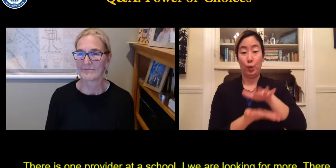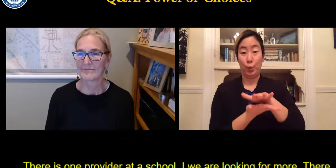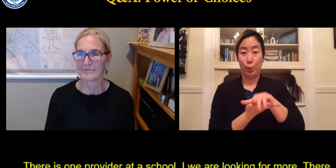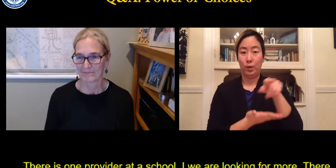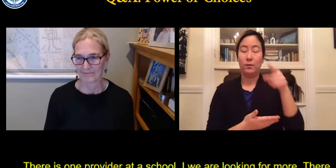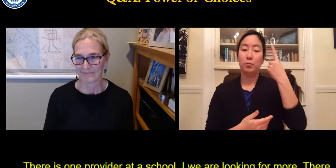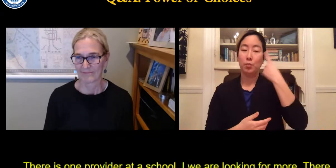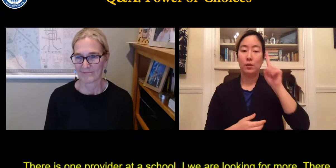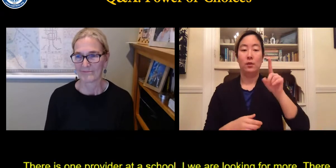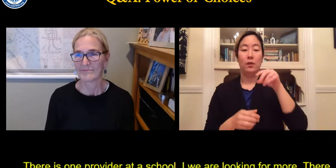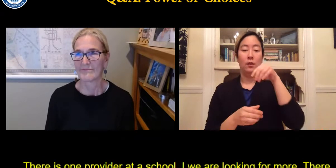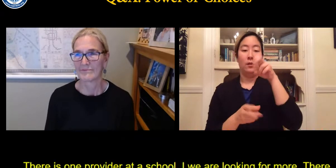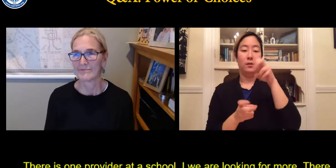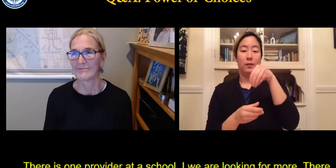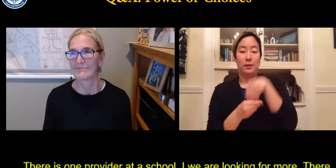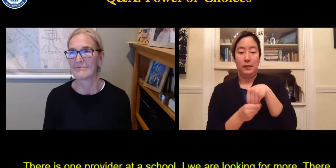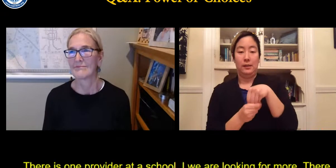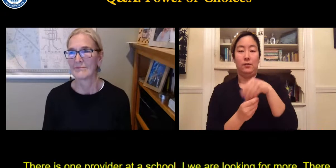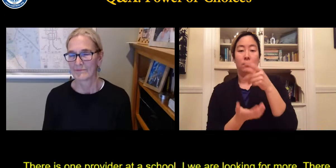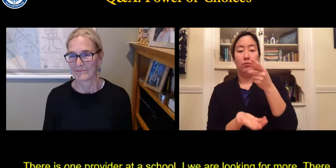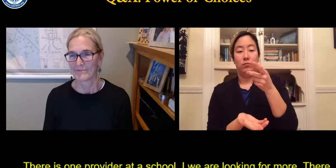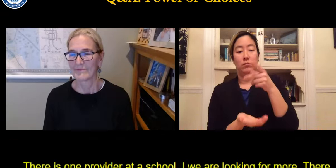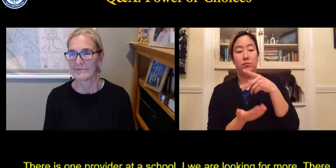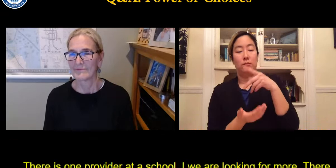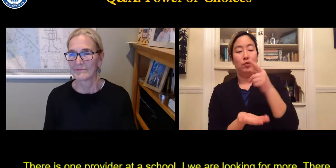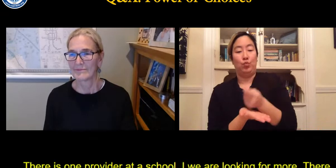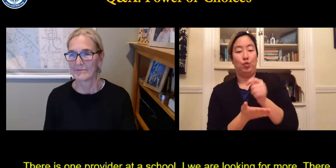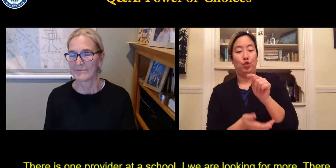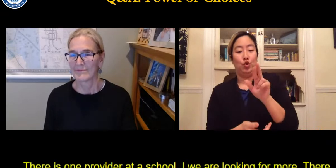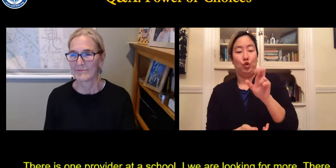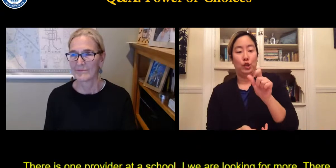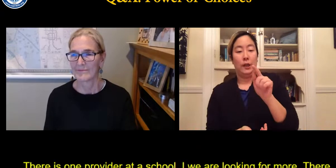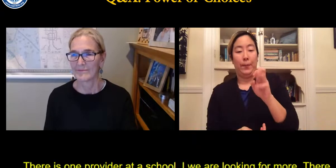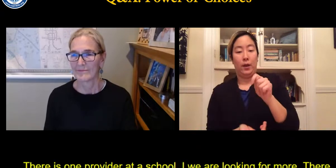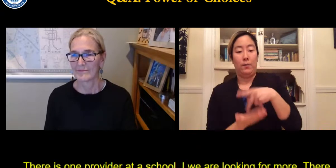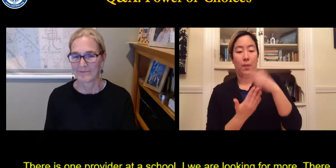Where I work, the Learning Center at the Walden School,